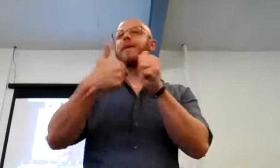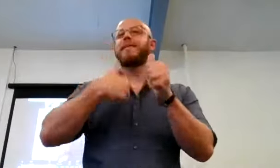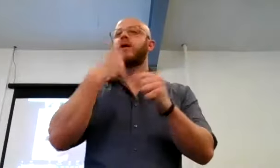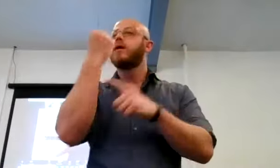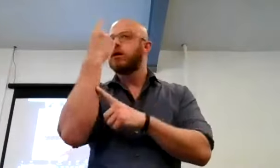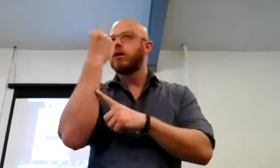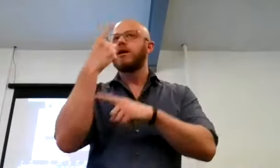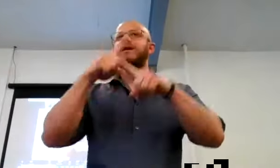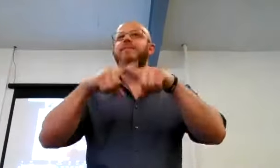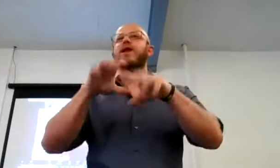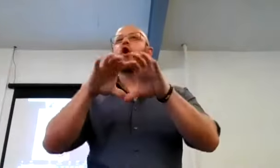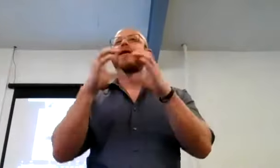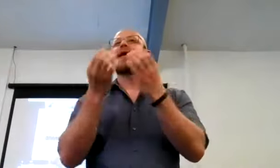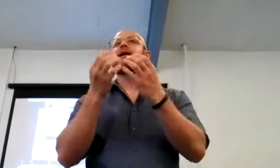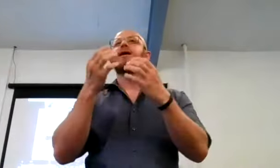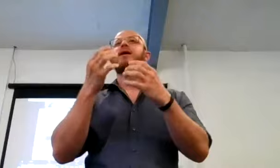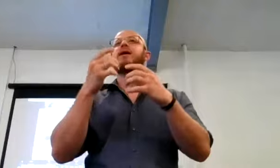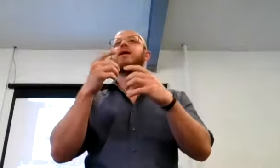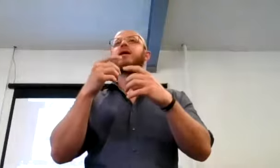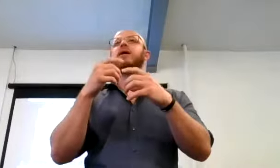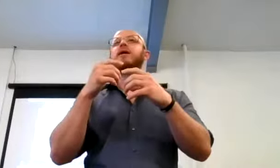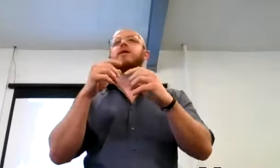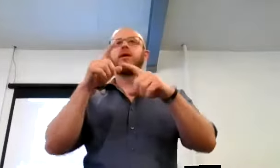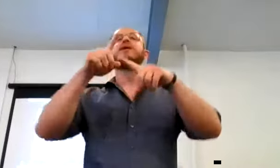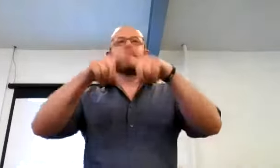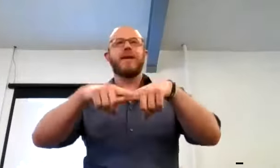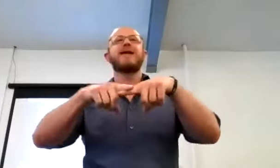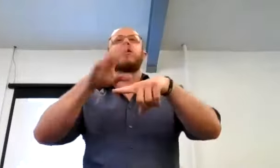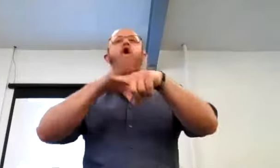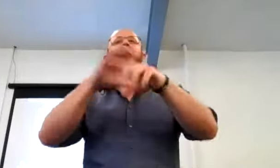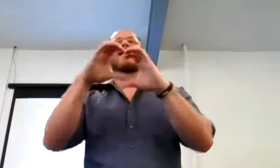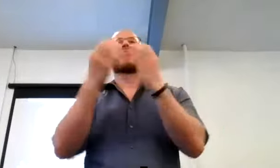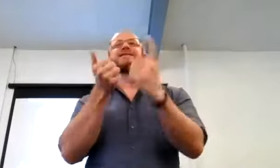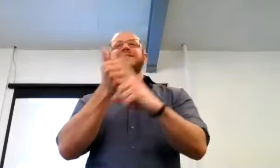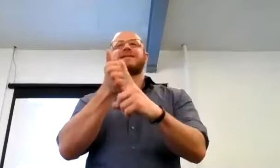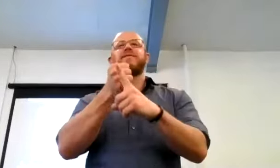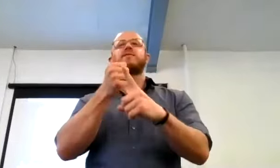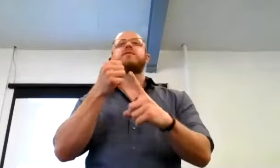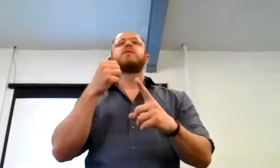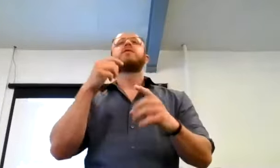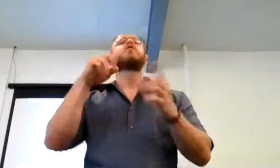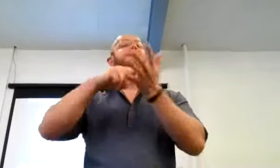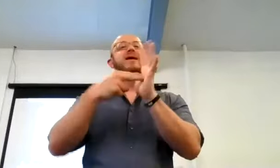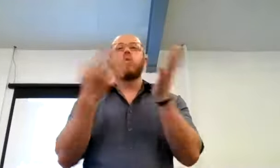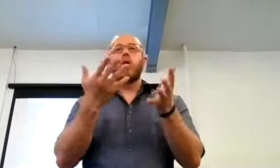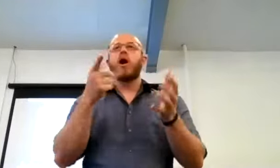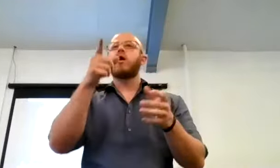You can add a little bit more extra practice with me, yes, you can. But it just depends on the class itself,